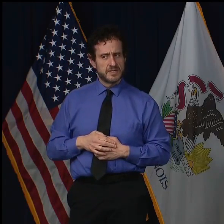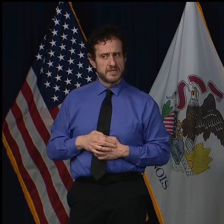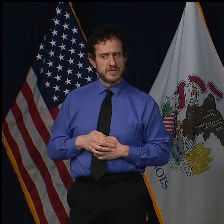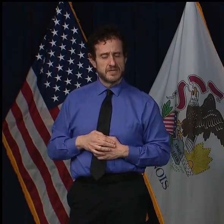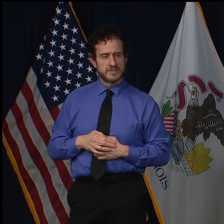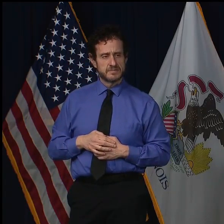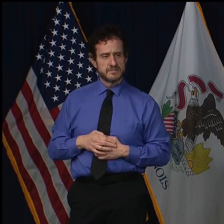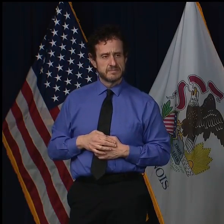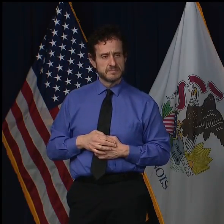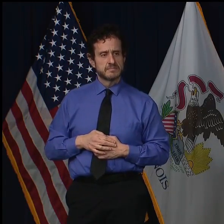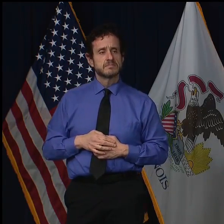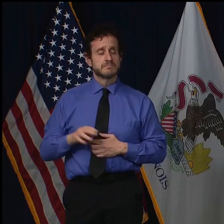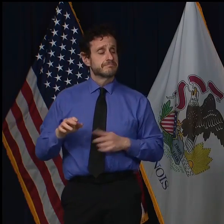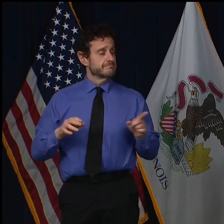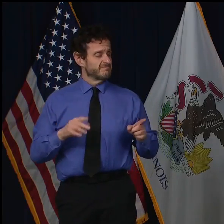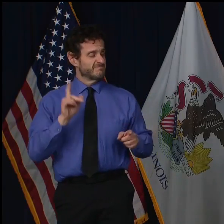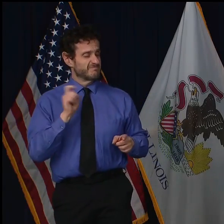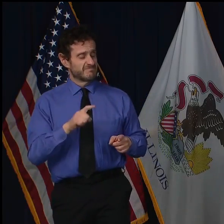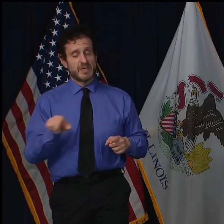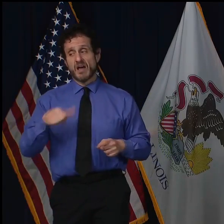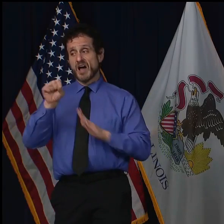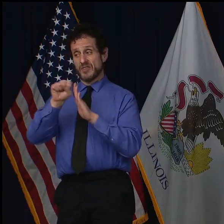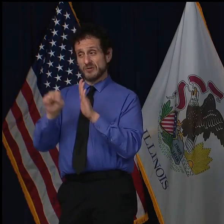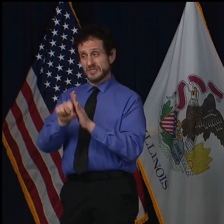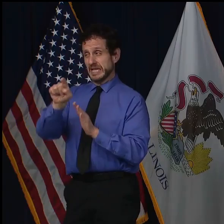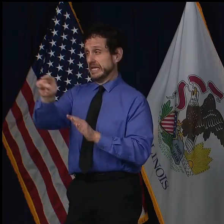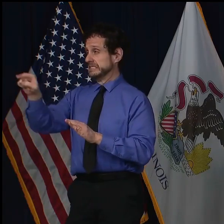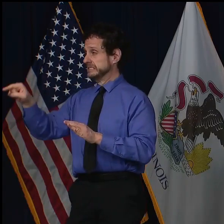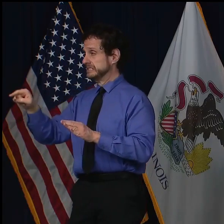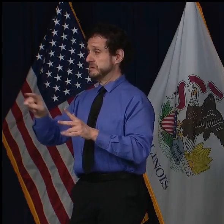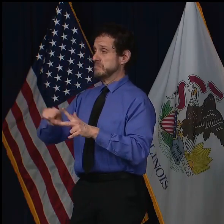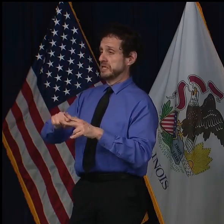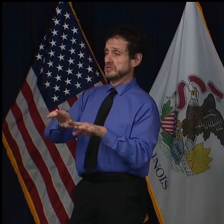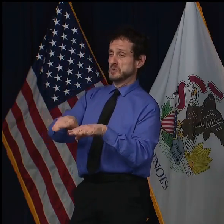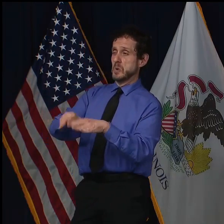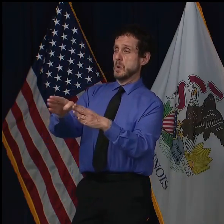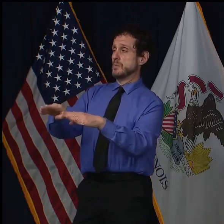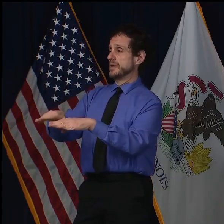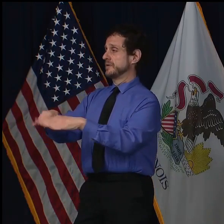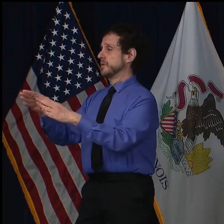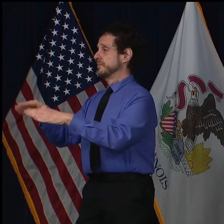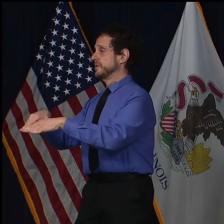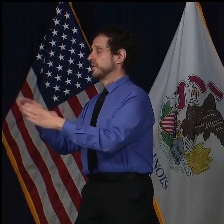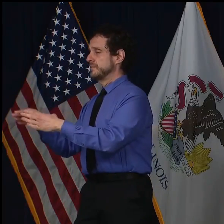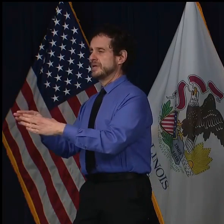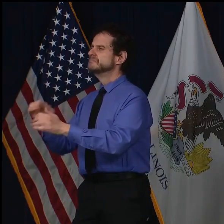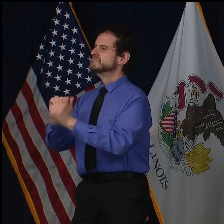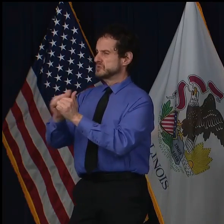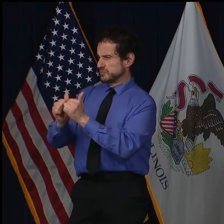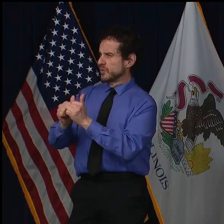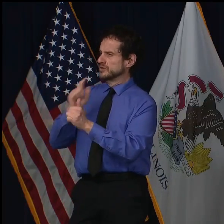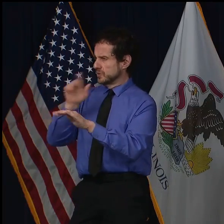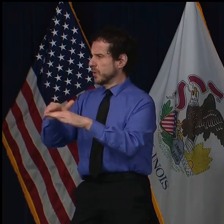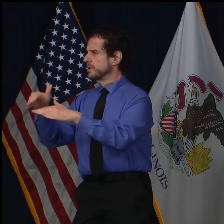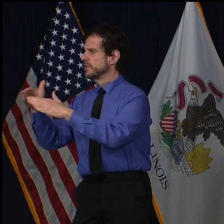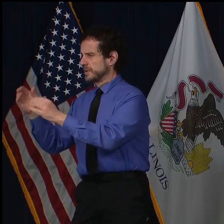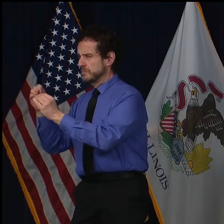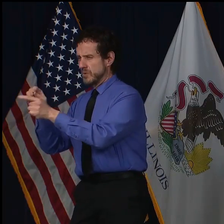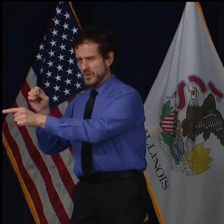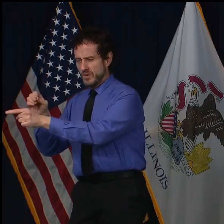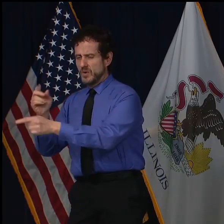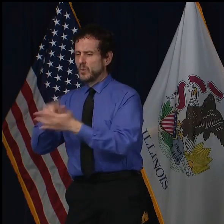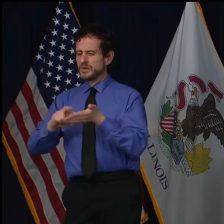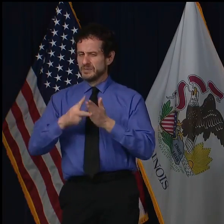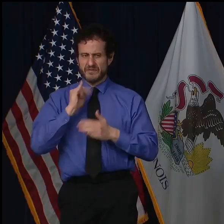little bit, but in some other states, they're kind of starting to open this stuff up, not necessarily fans, but just the sports in general. Mm-hmm. What does that mean